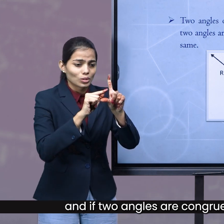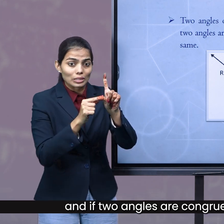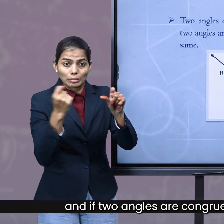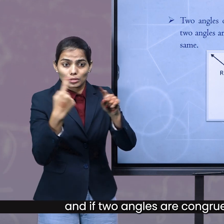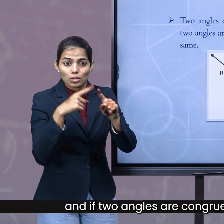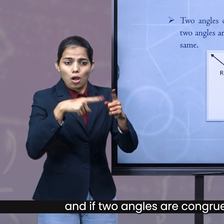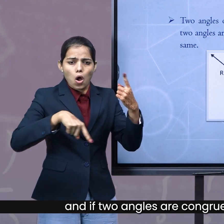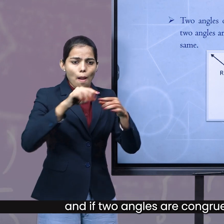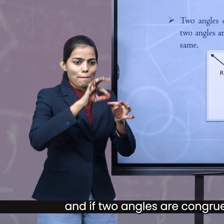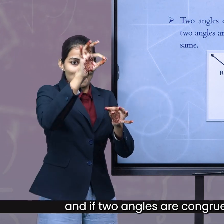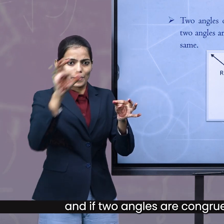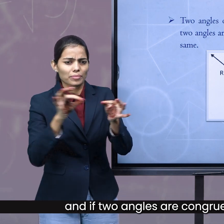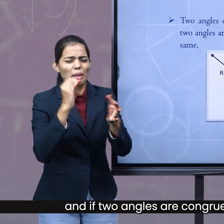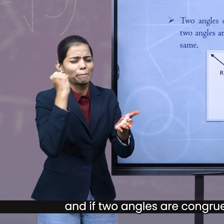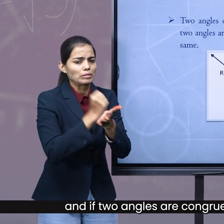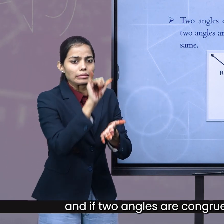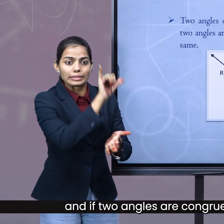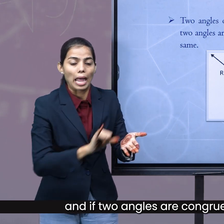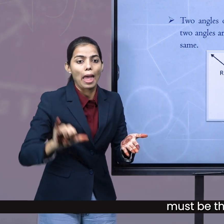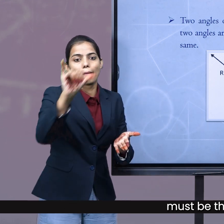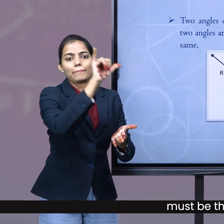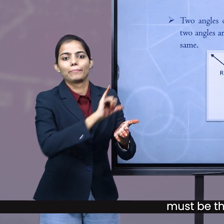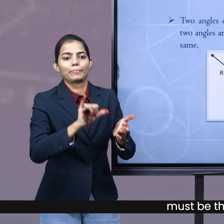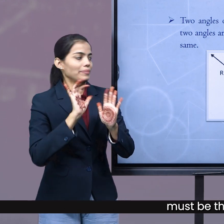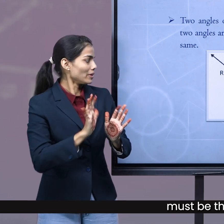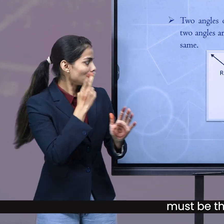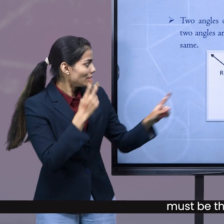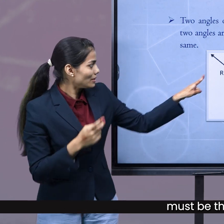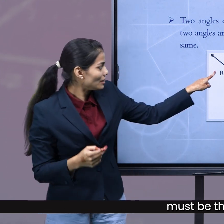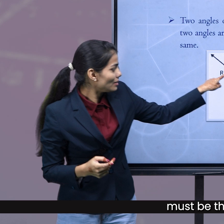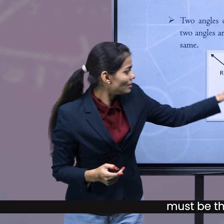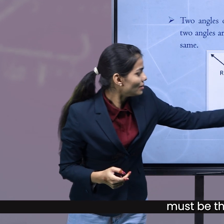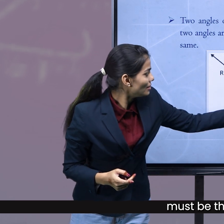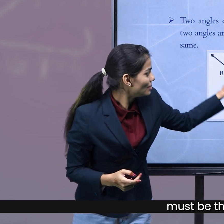two angles are congruent, then their measurement must be the same.